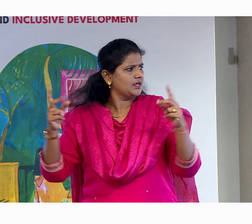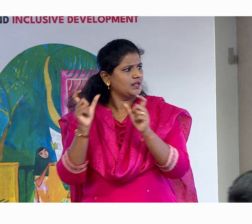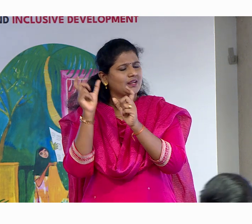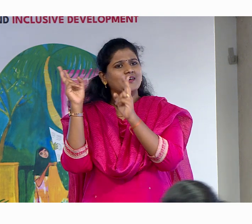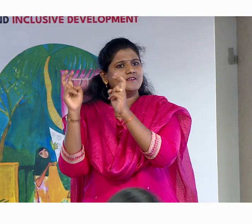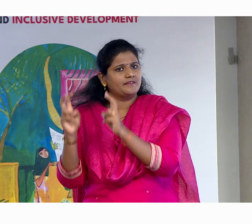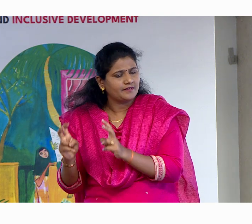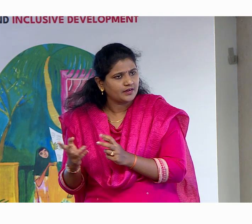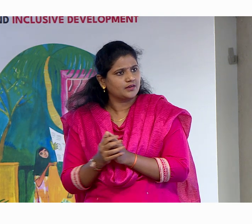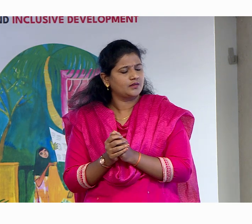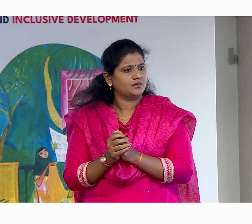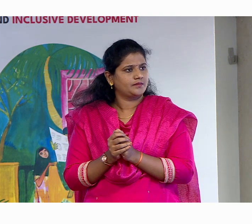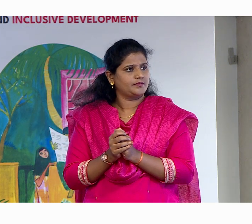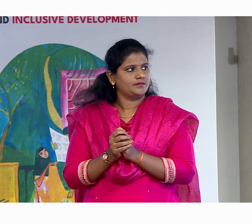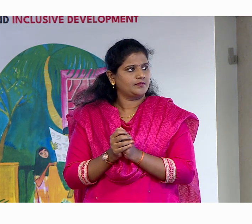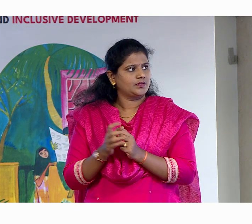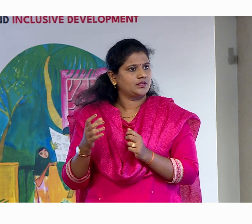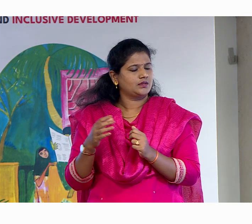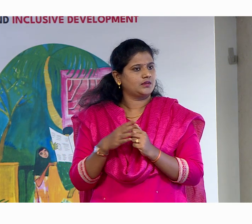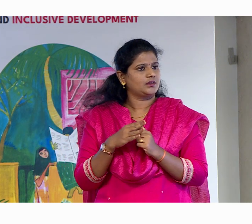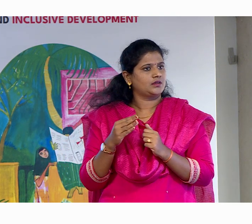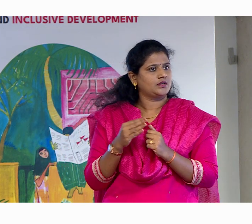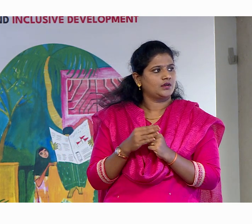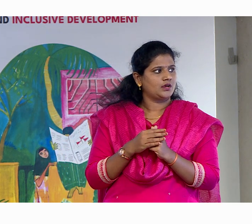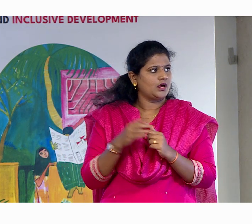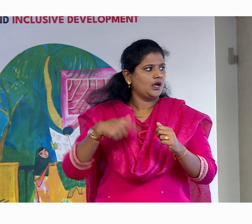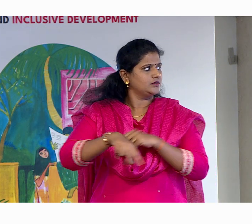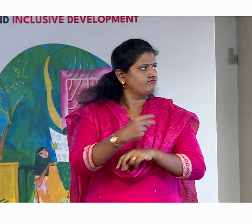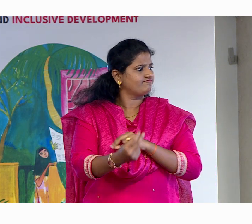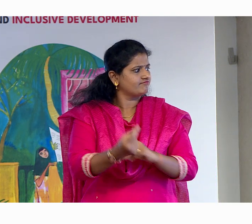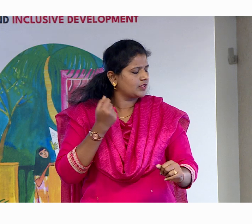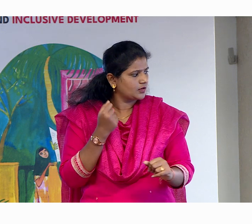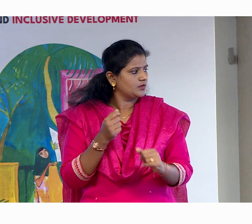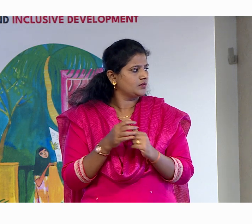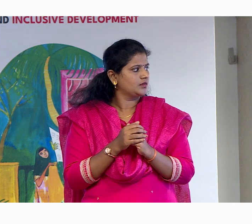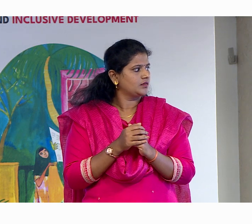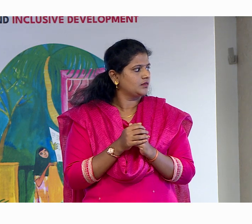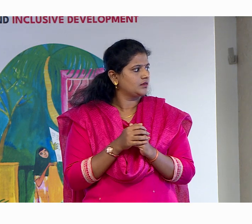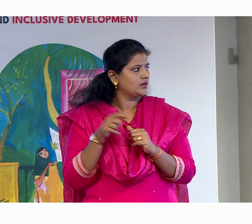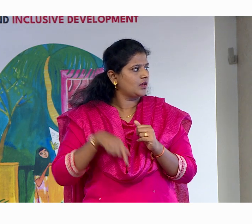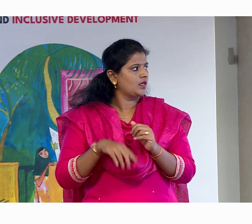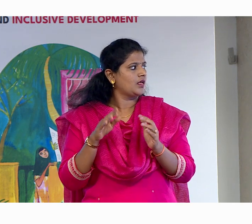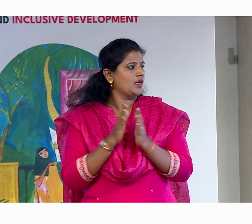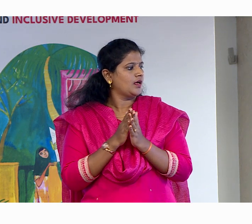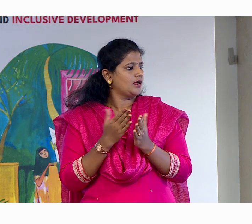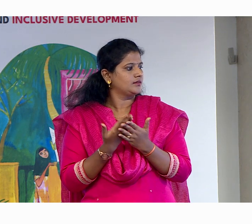contexts and put it into practice. And just a quick plug for our book, but don't feel in any way obliged.